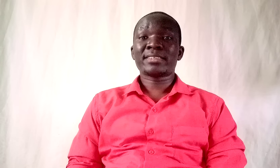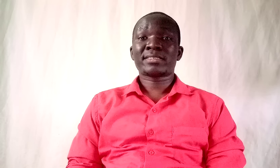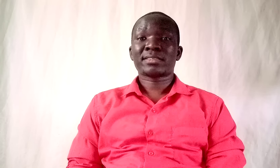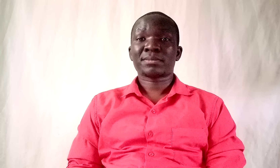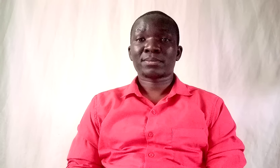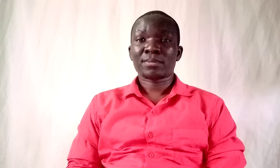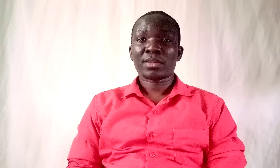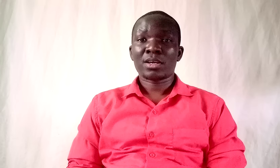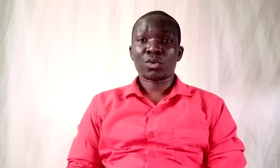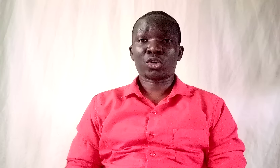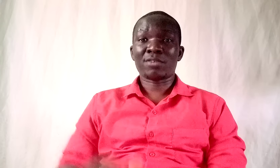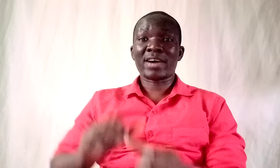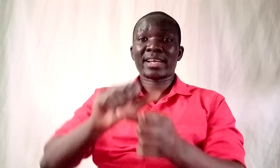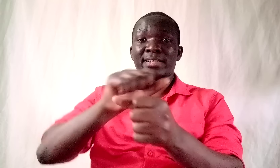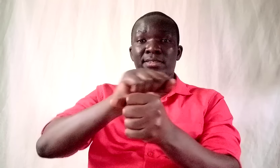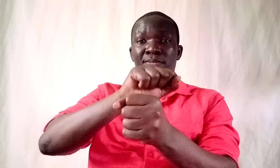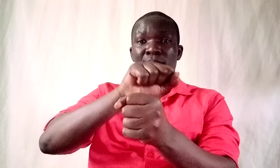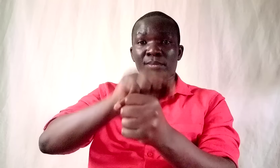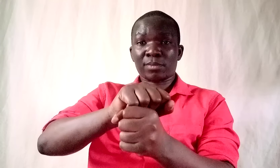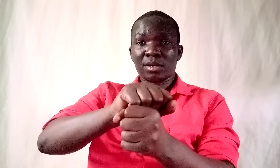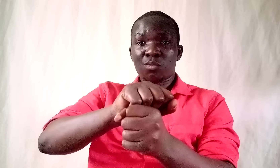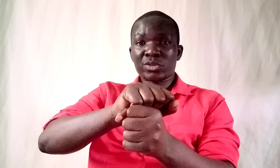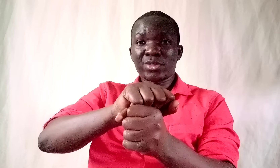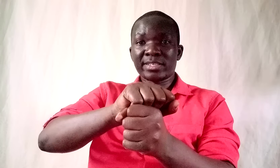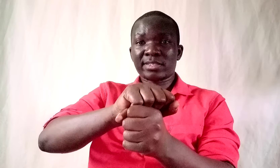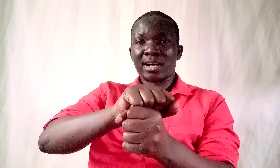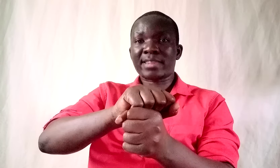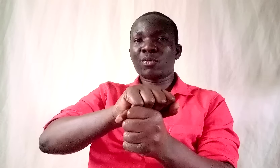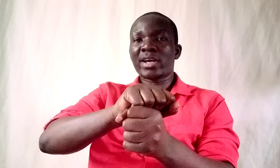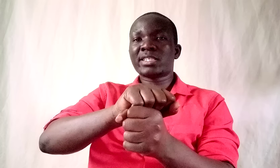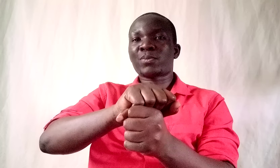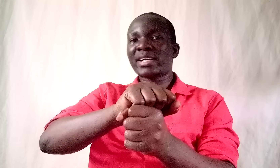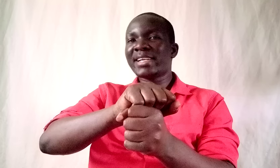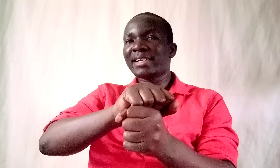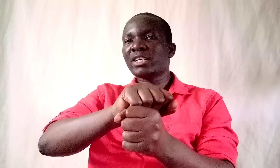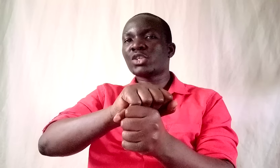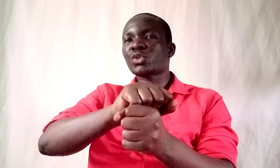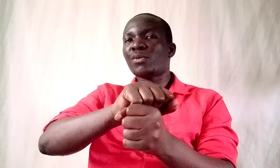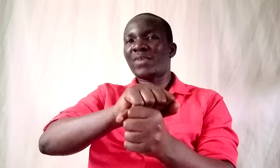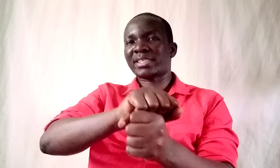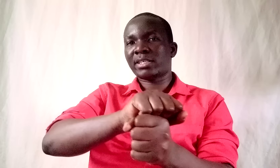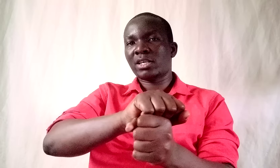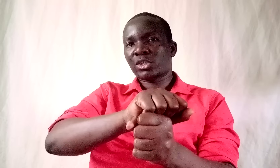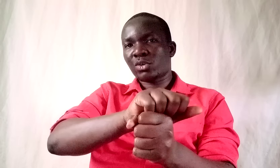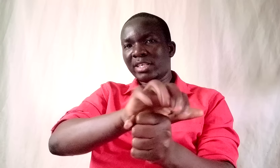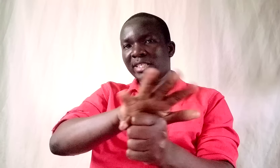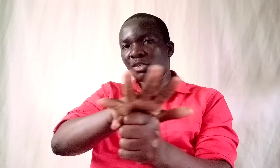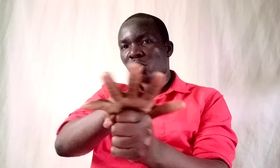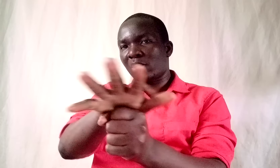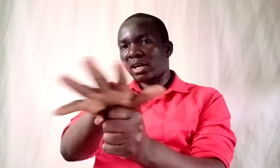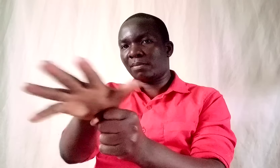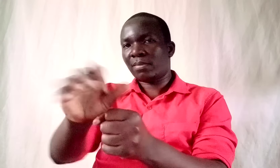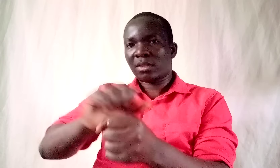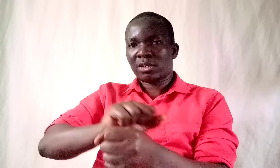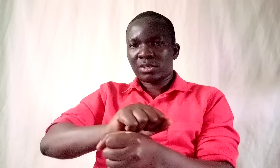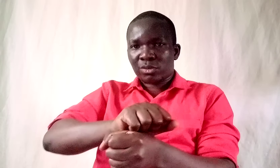Coronavirus. Coronavirus. We do this, and the way it's spreading so fast. So this is corona. So this